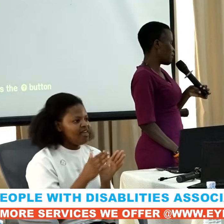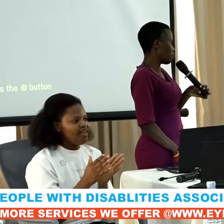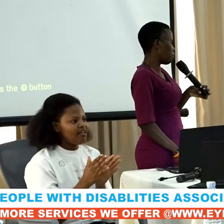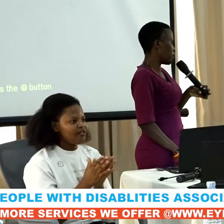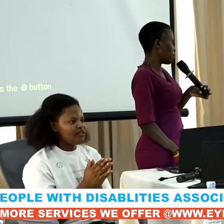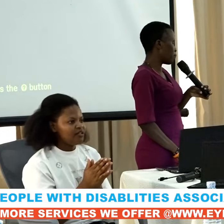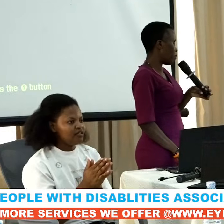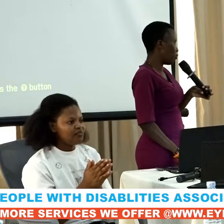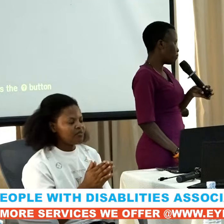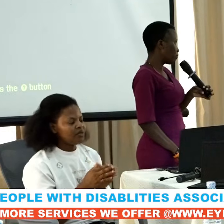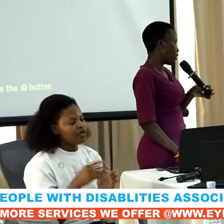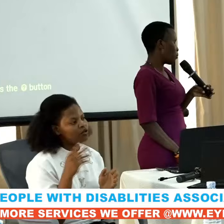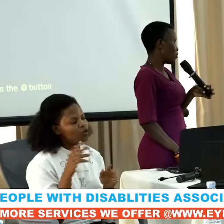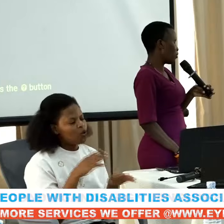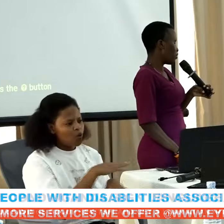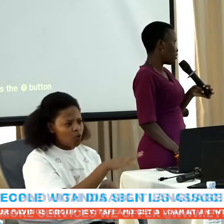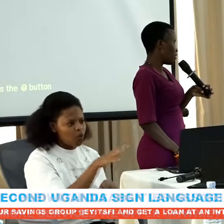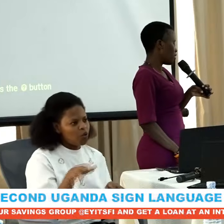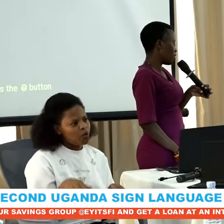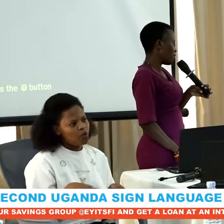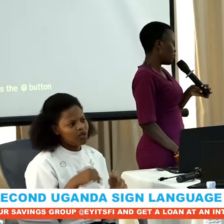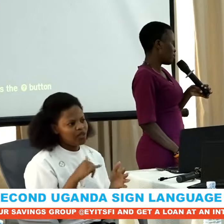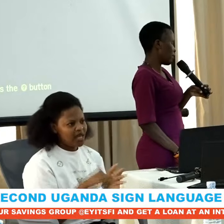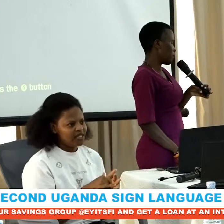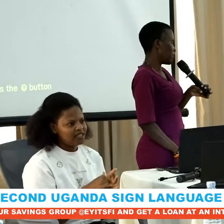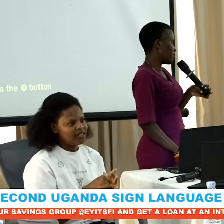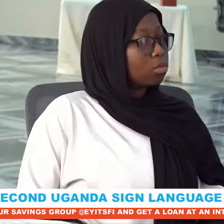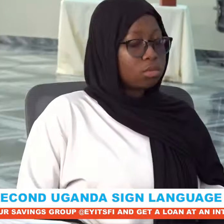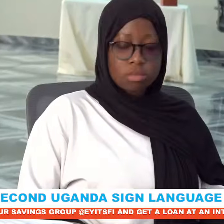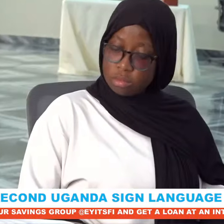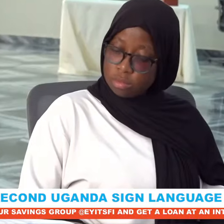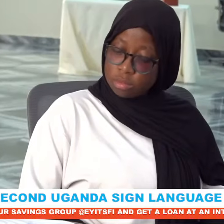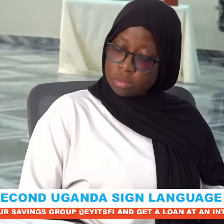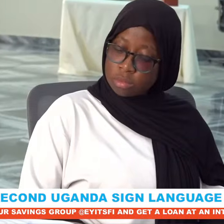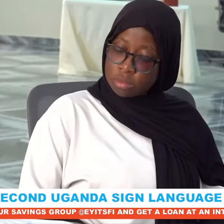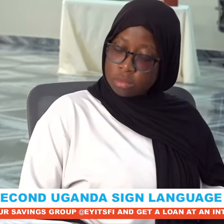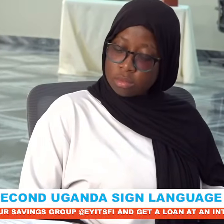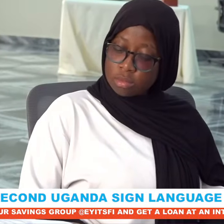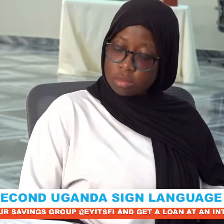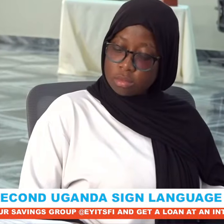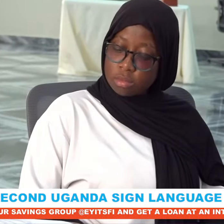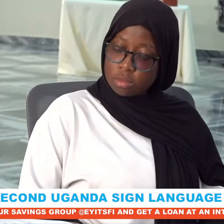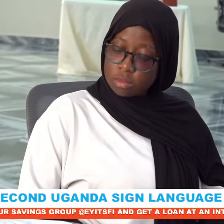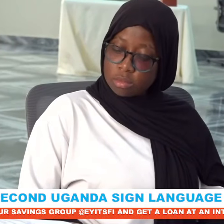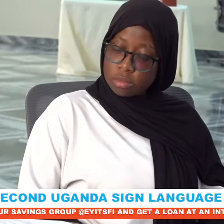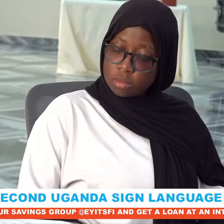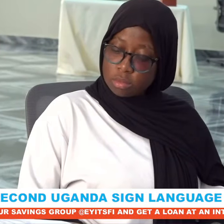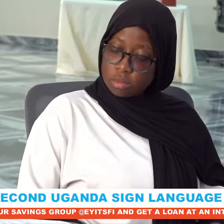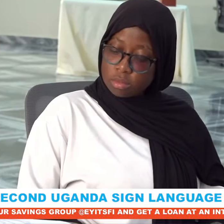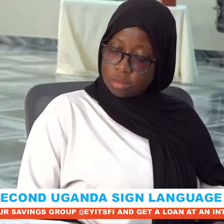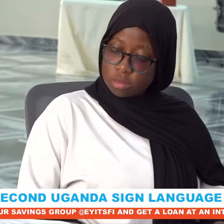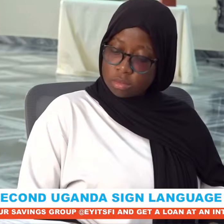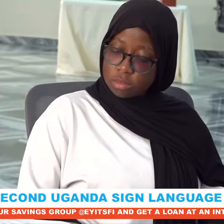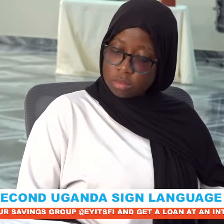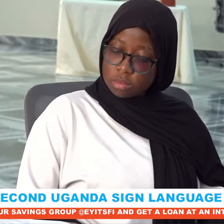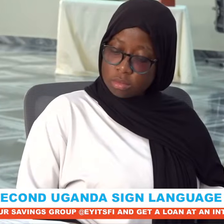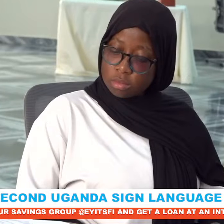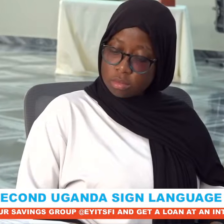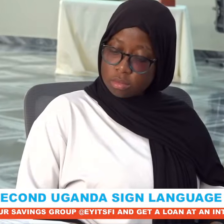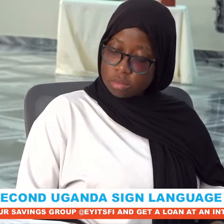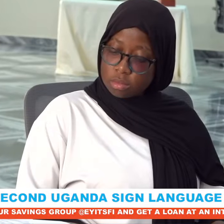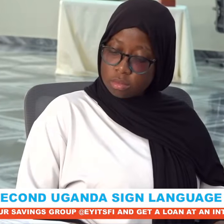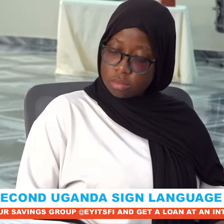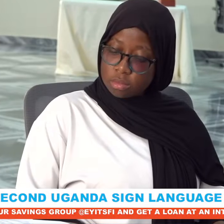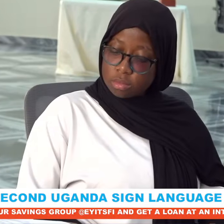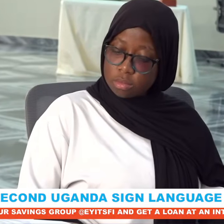brings them to be people with disabilities. We have little people. They are little people